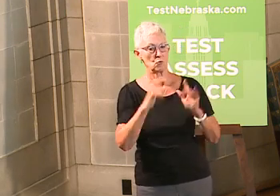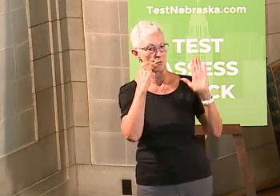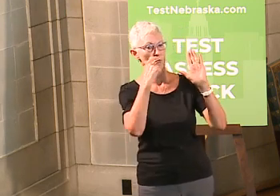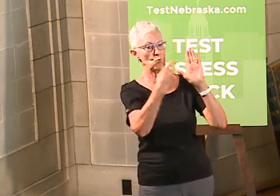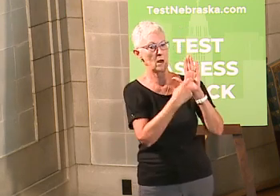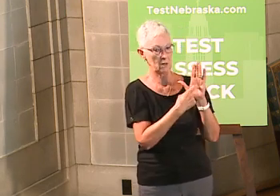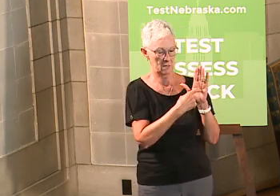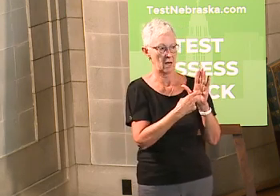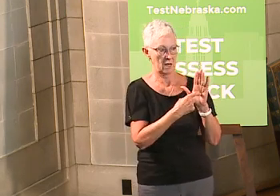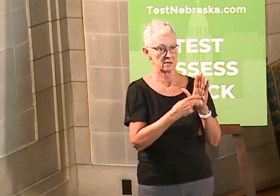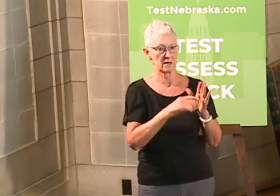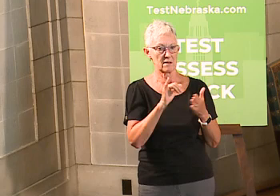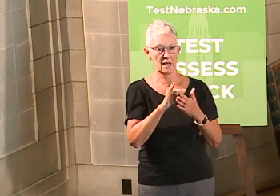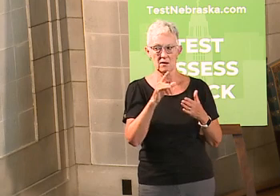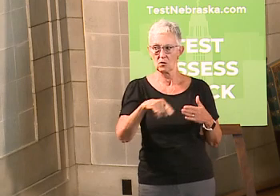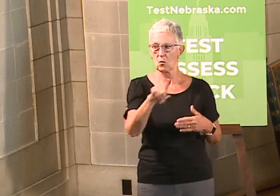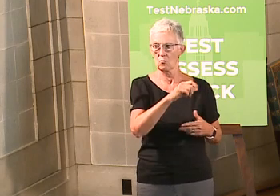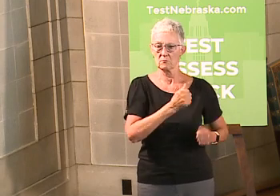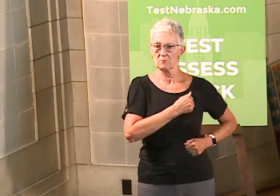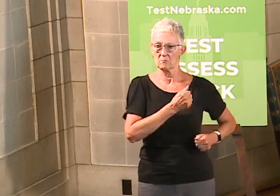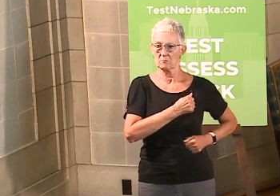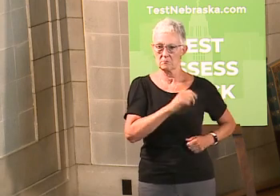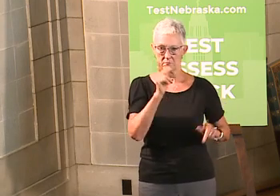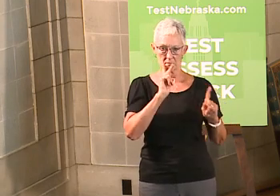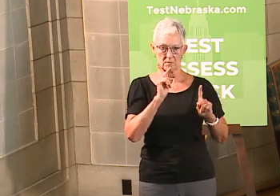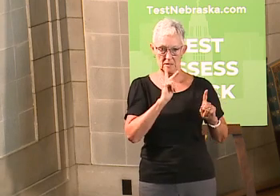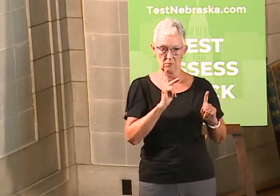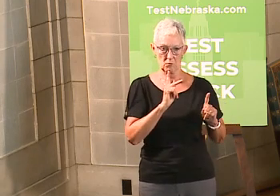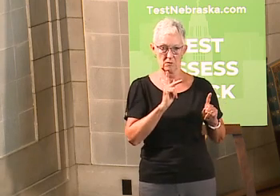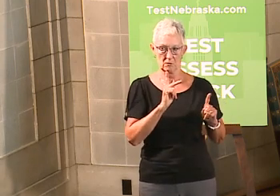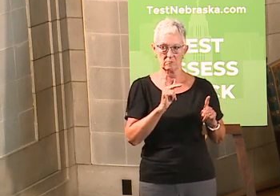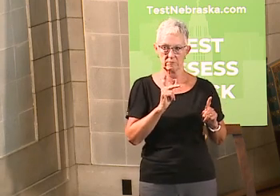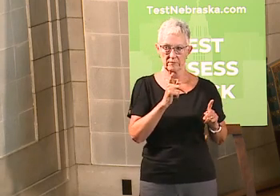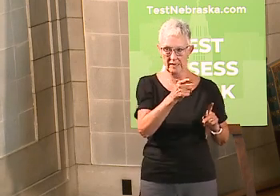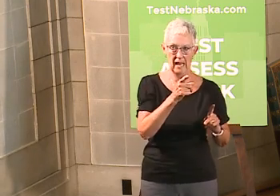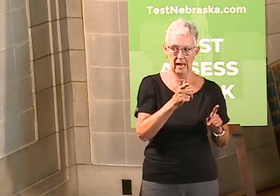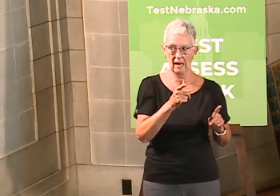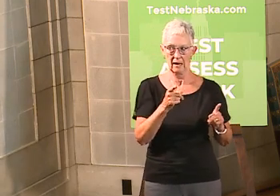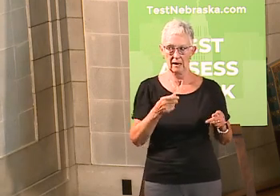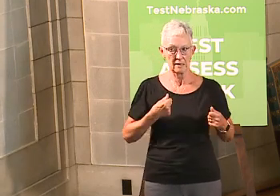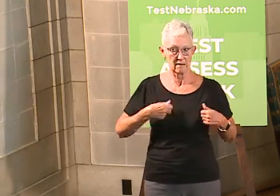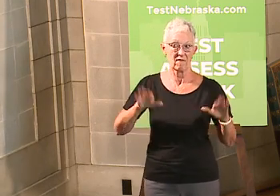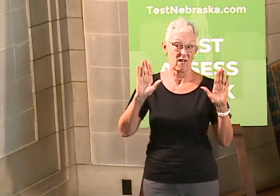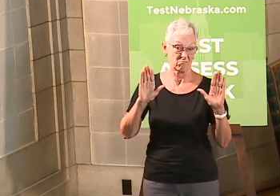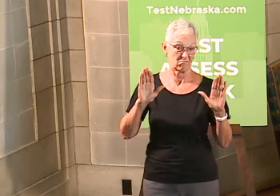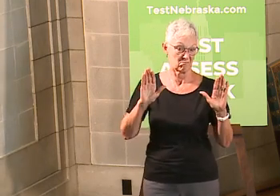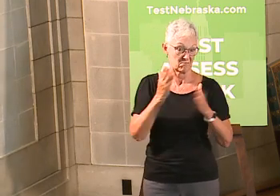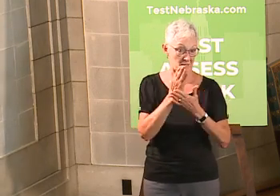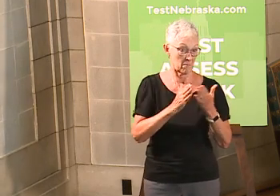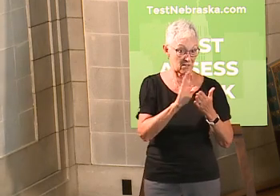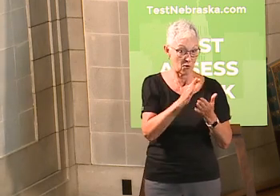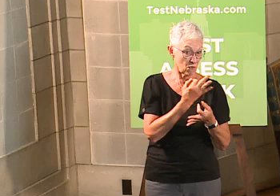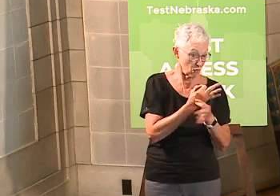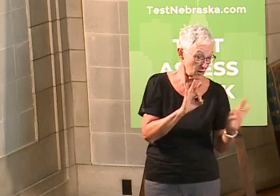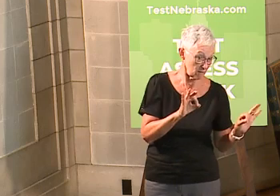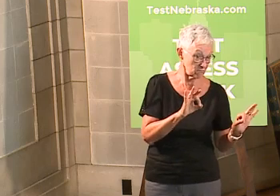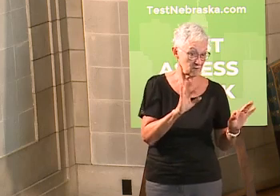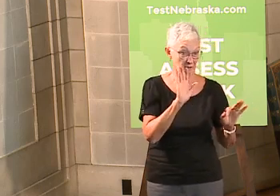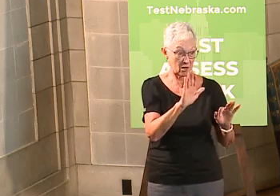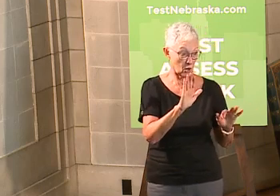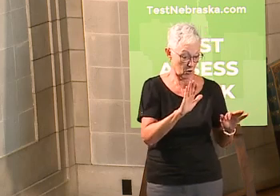nation. Finally, as we celebrate the signing on, I encourage you to reach out to the caregivers in your